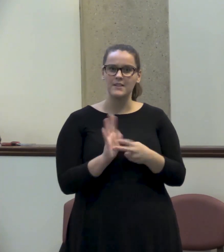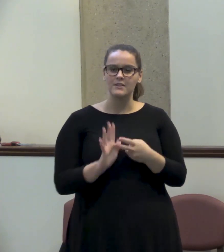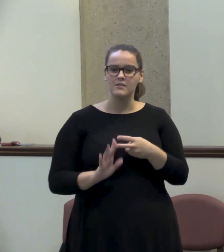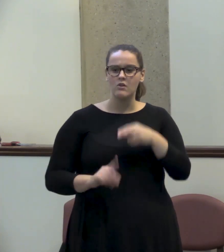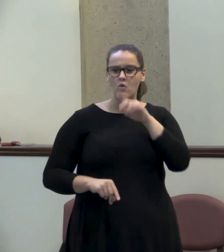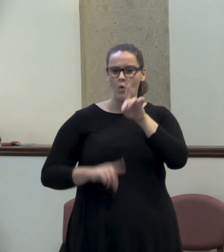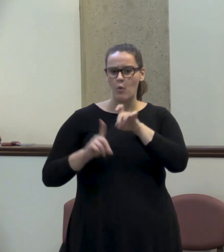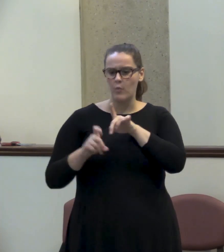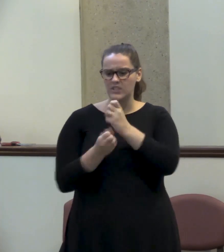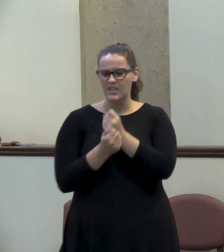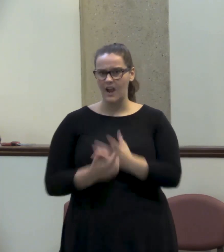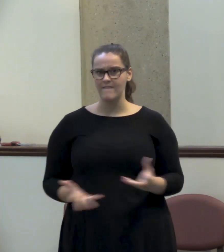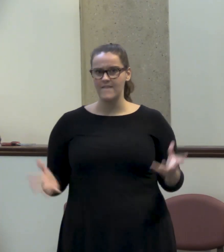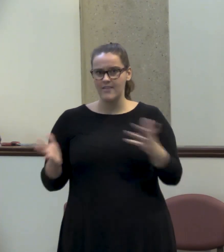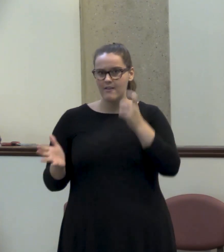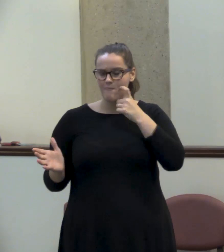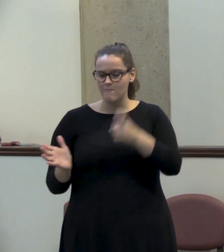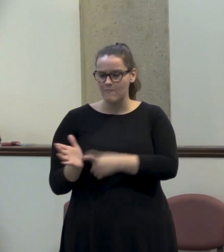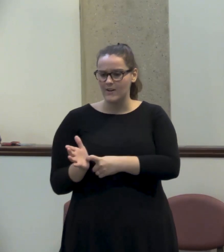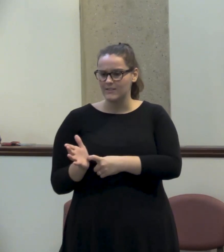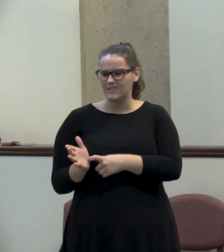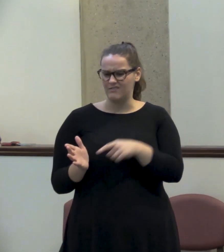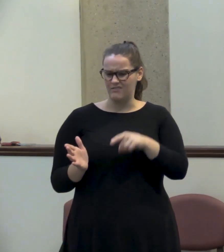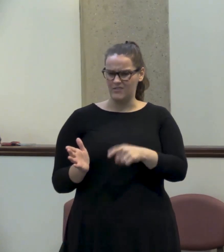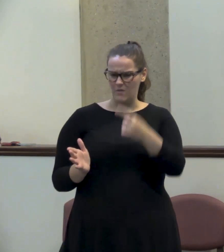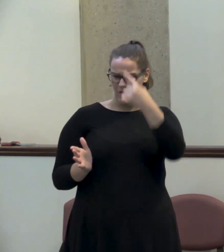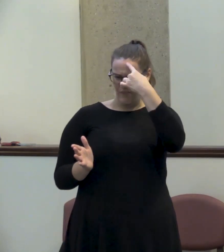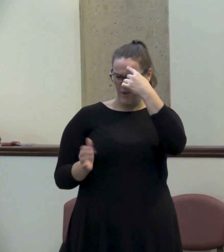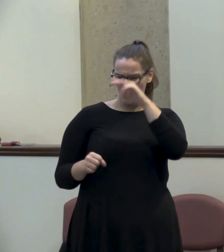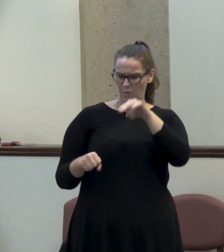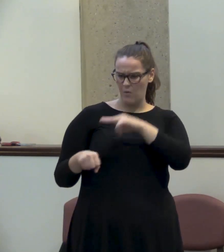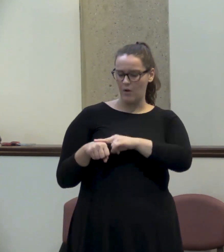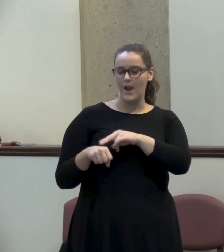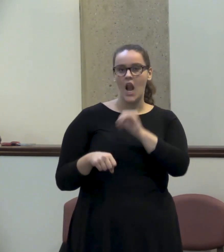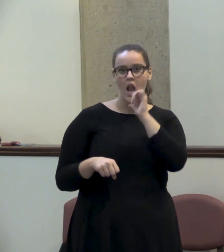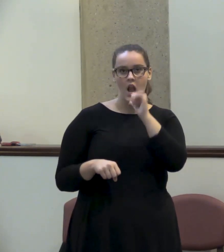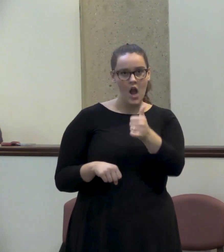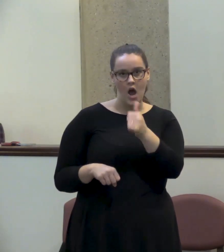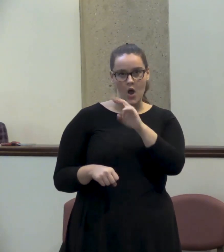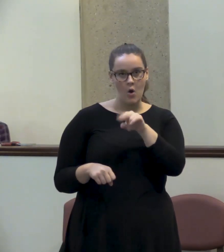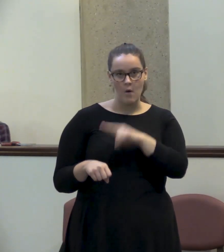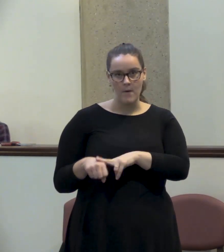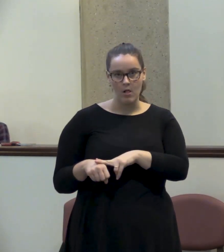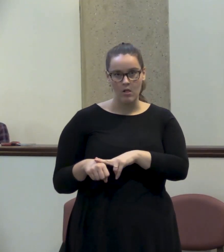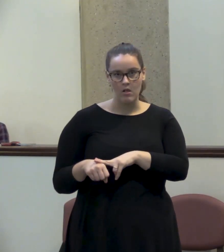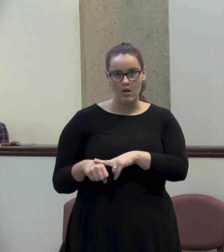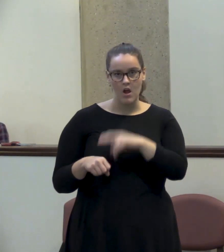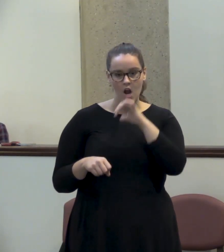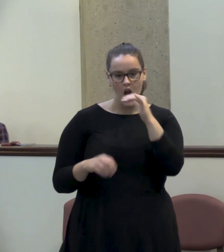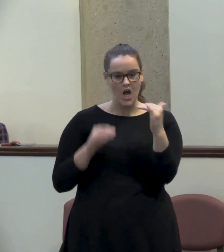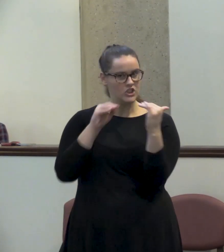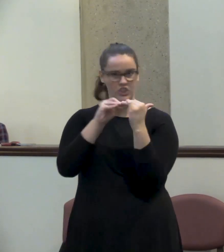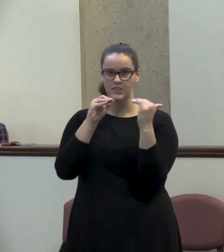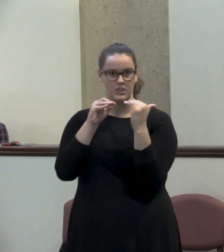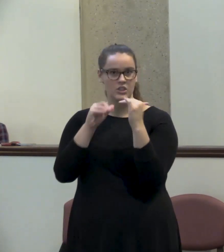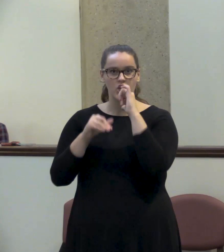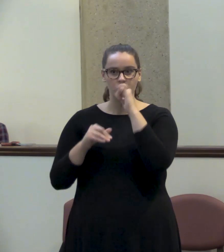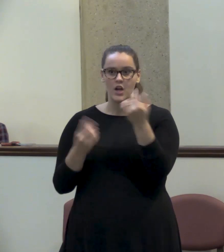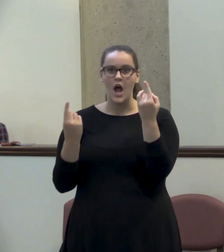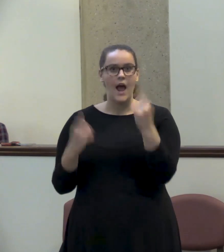It's the beginning of recognizing that the things you thought were normal are not normal. They're injustice, they're obscene, they should not